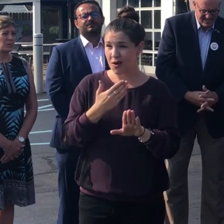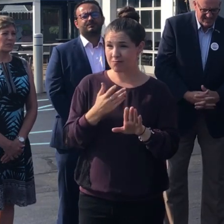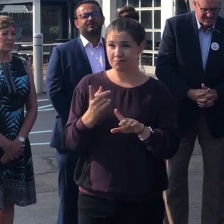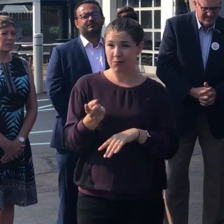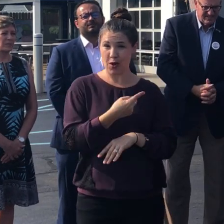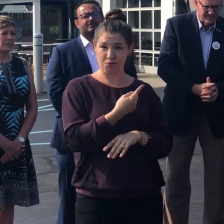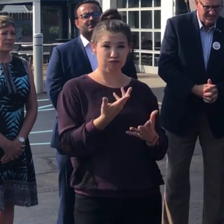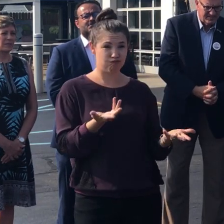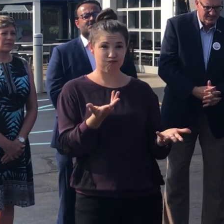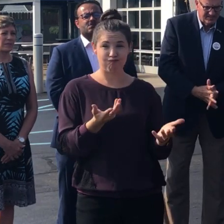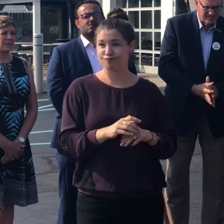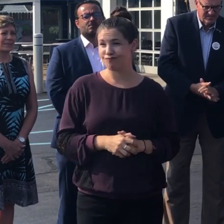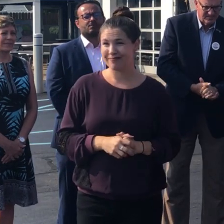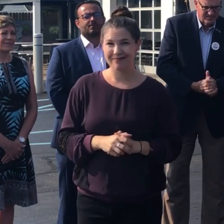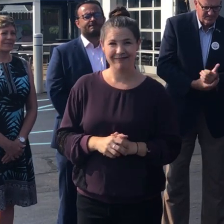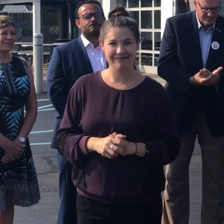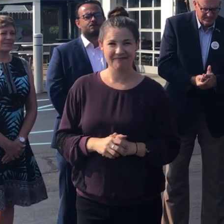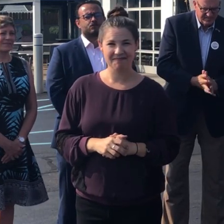do?